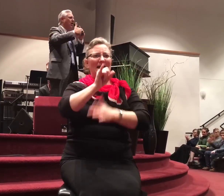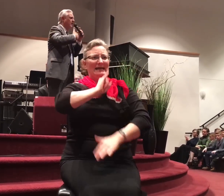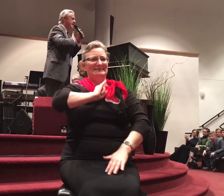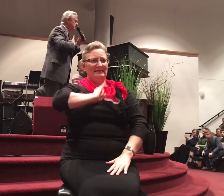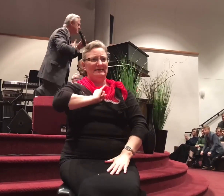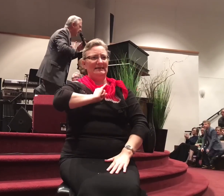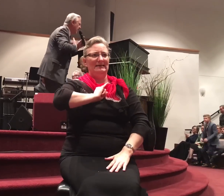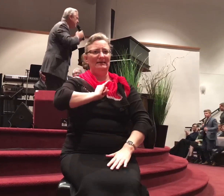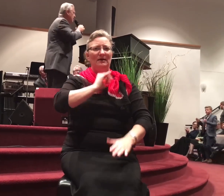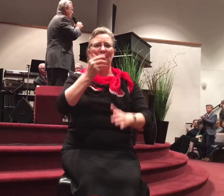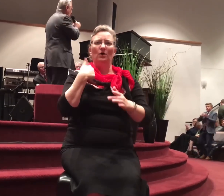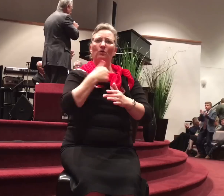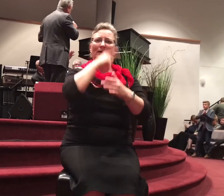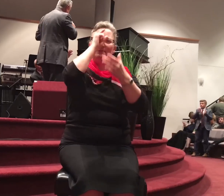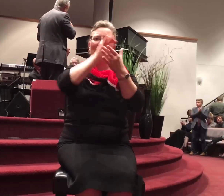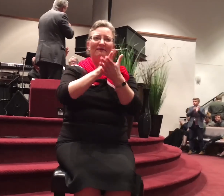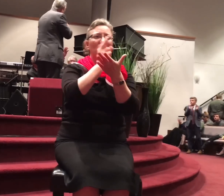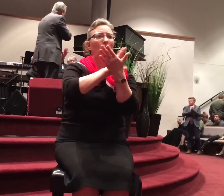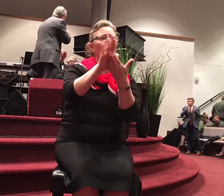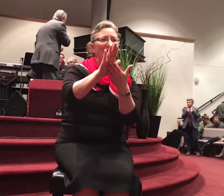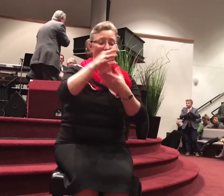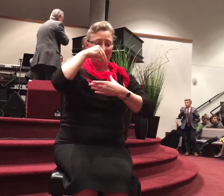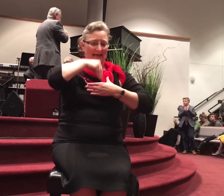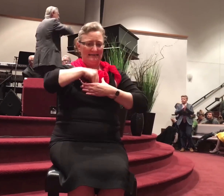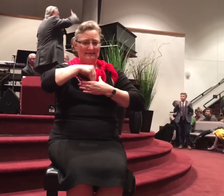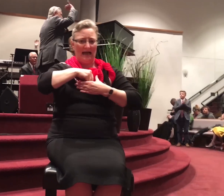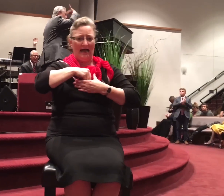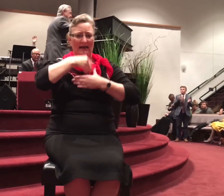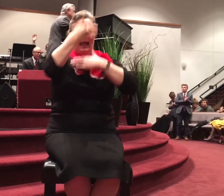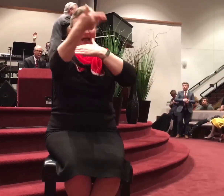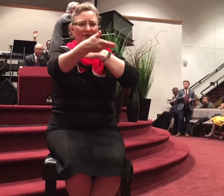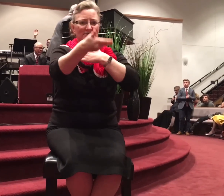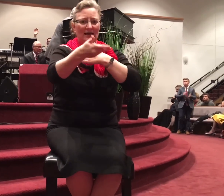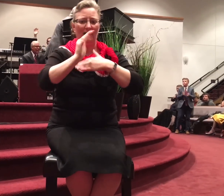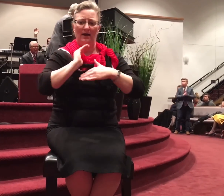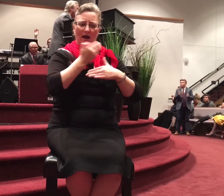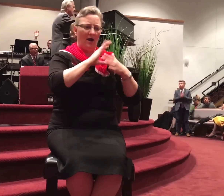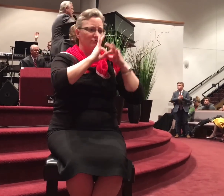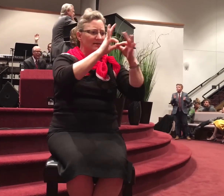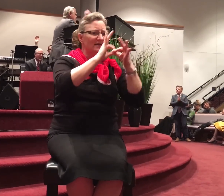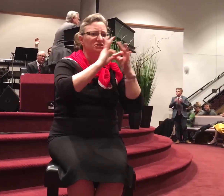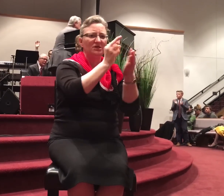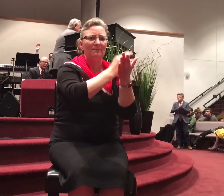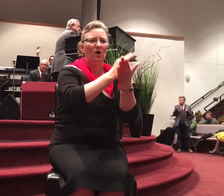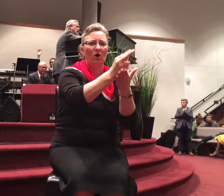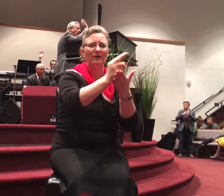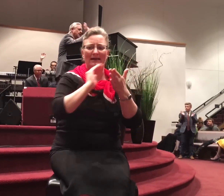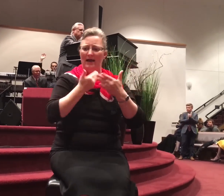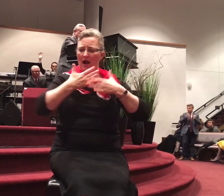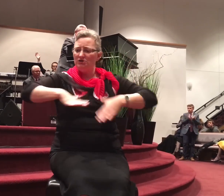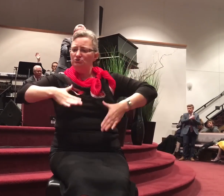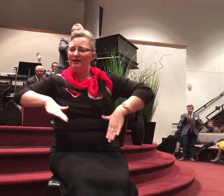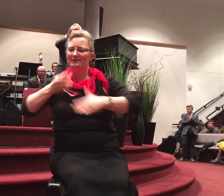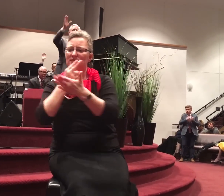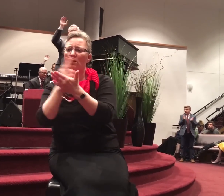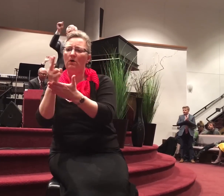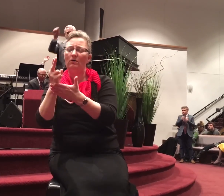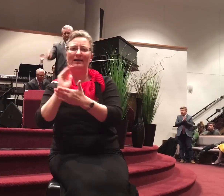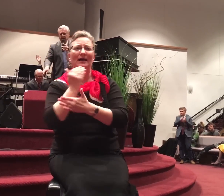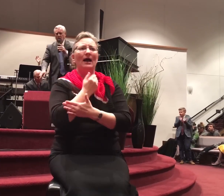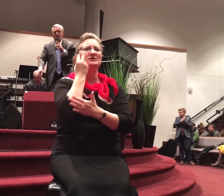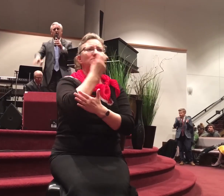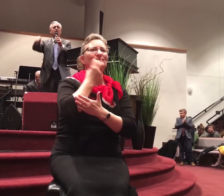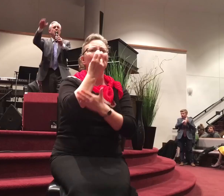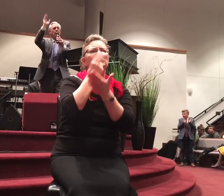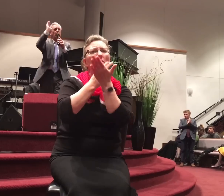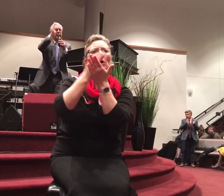holiness on the inside, holiness in our relationship, holiness on the outside, in our dress, our speech. We are